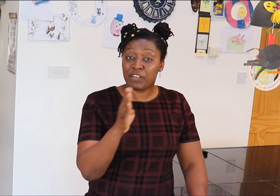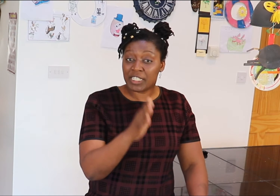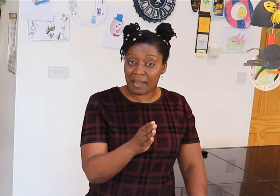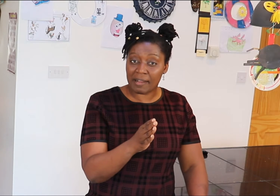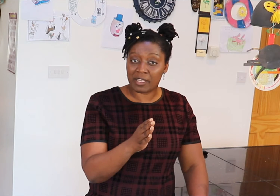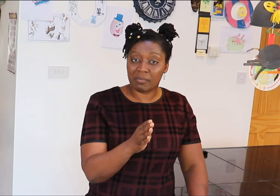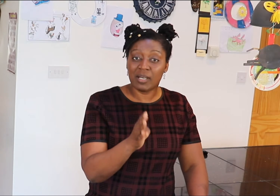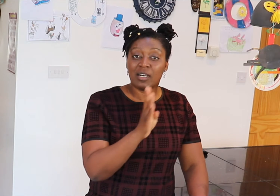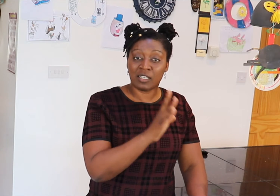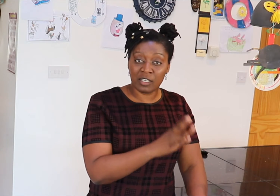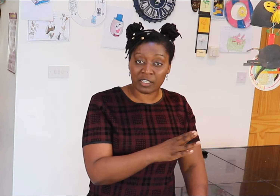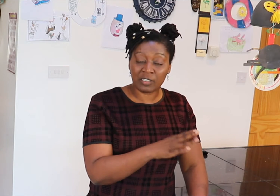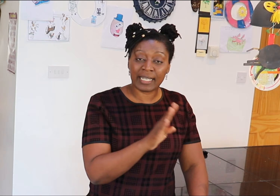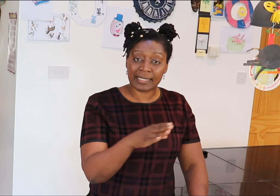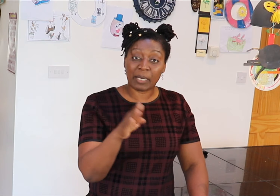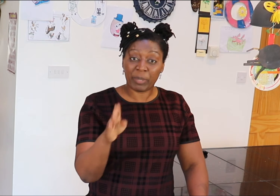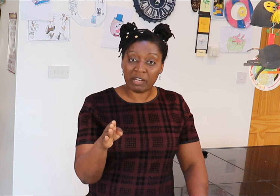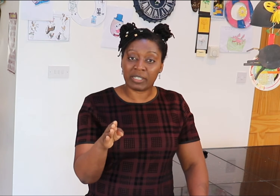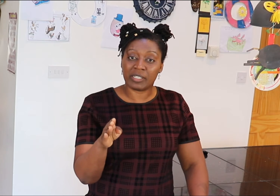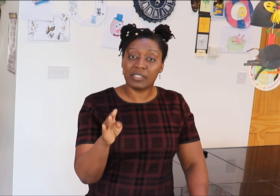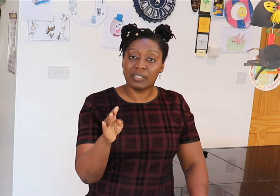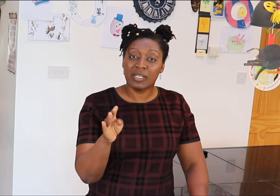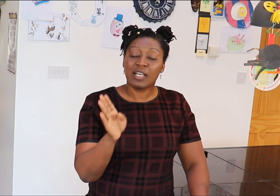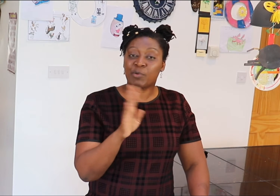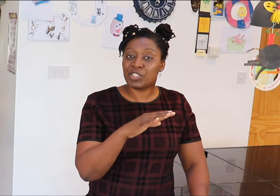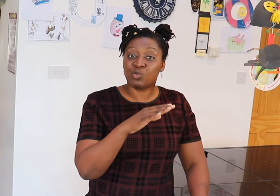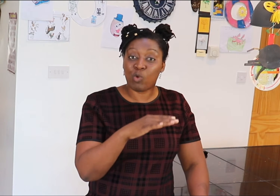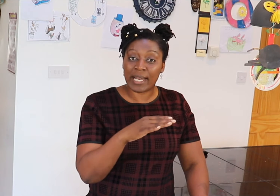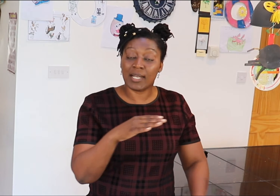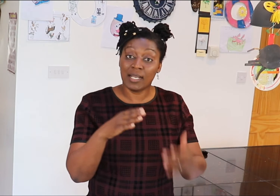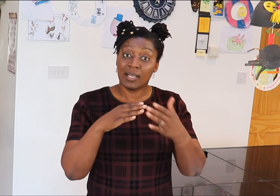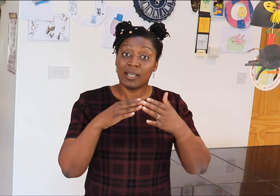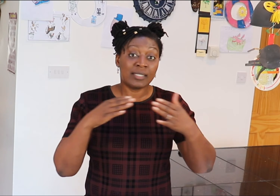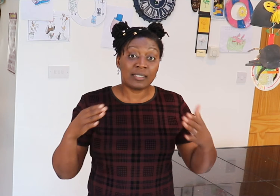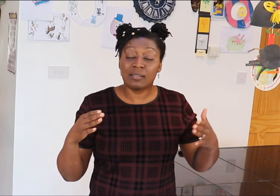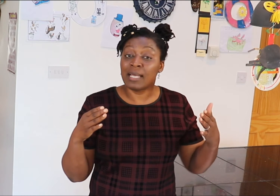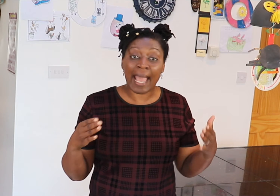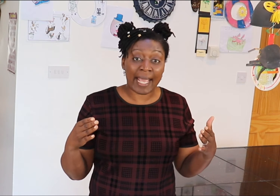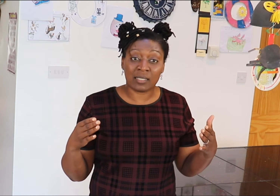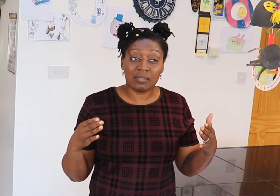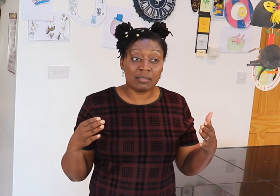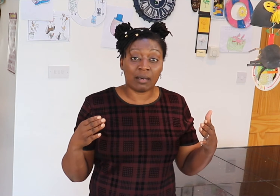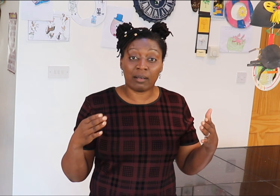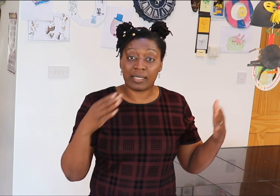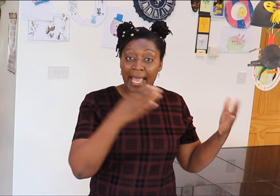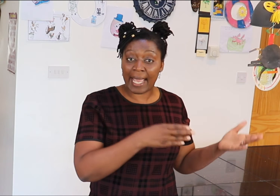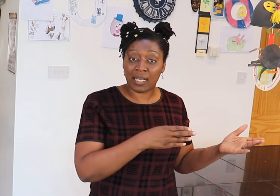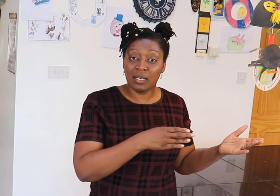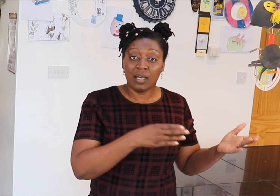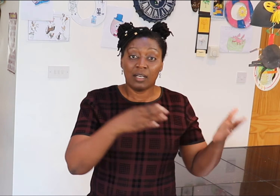Every time a girl gets her period, which is when the egg